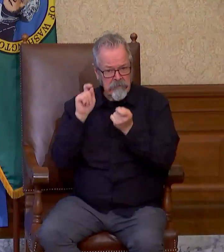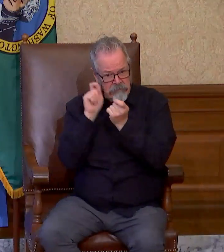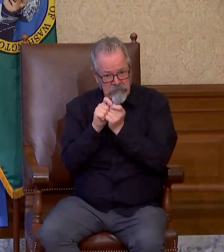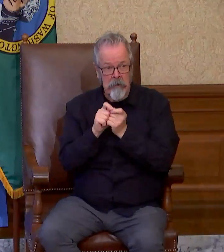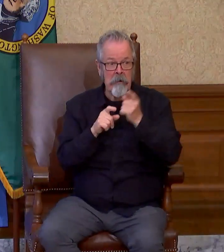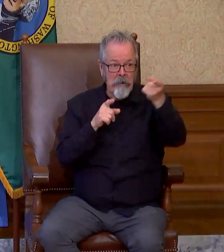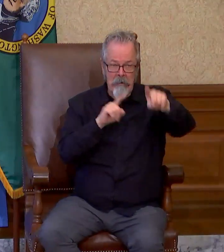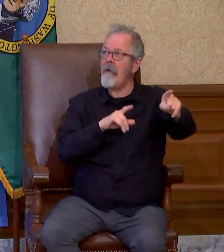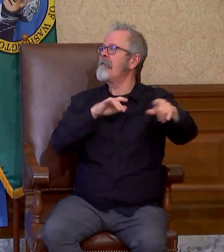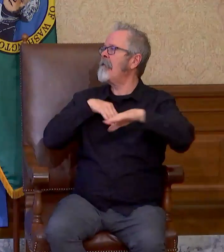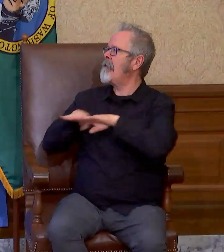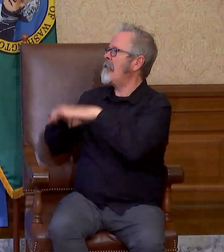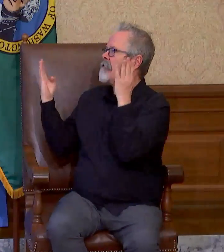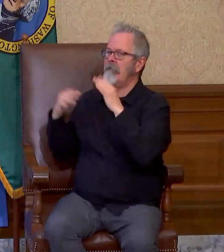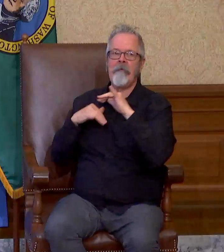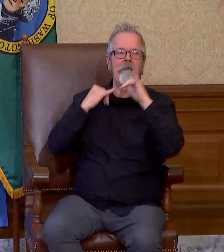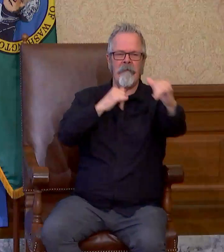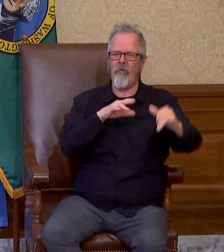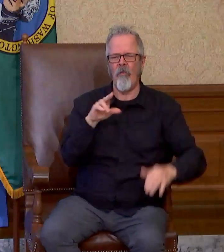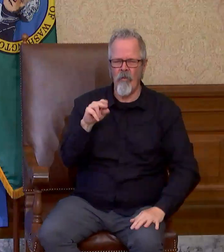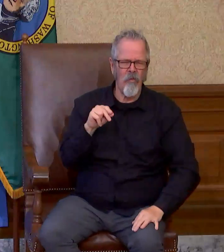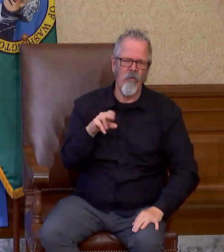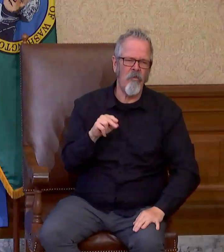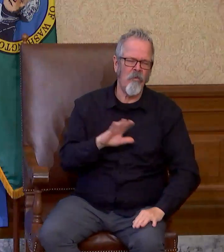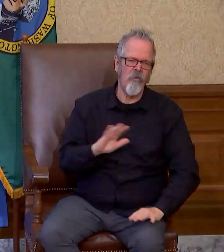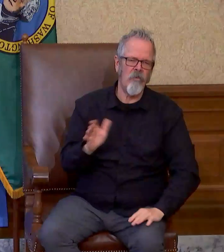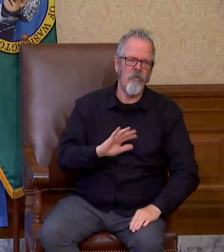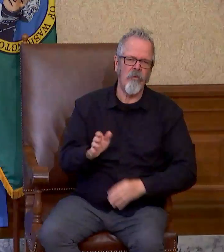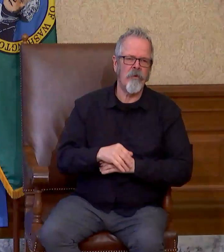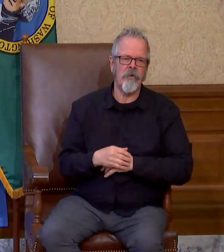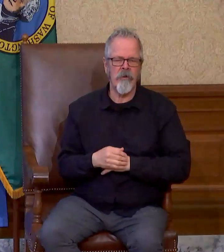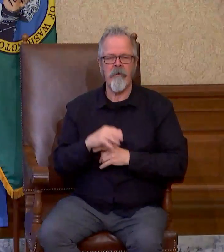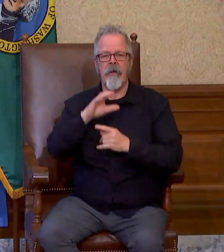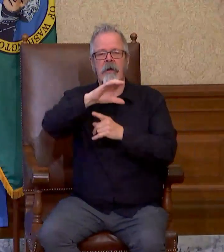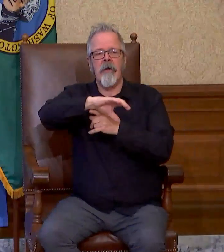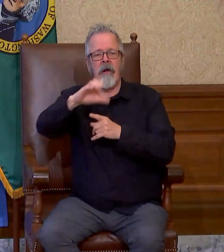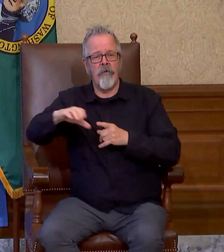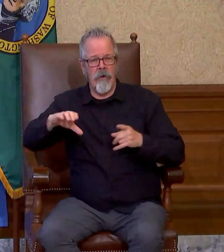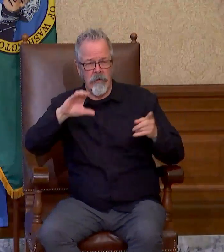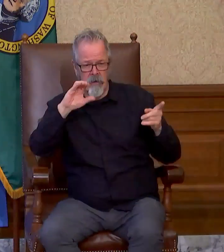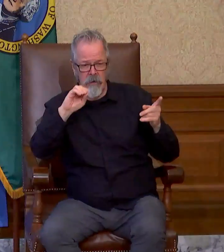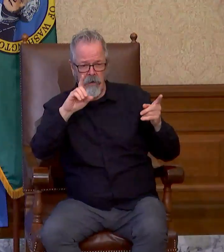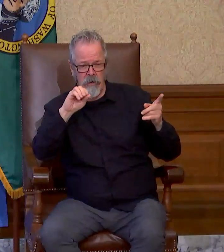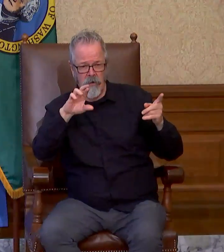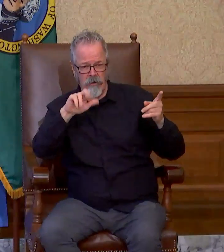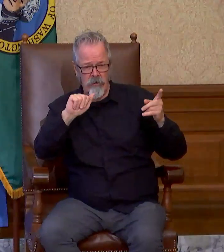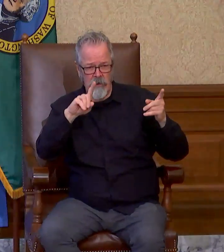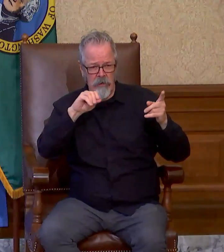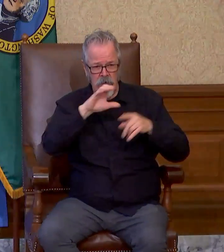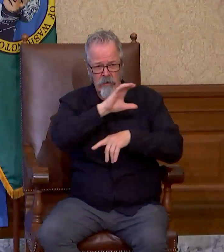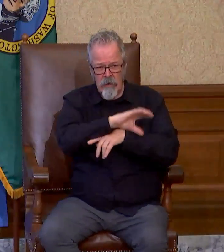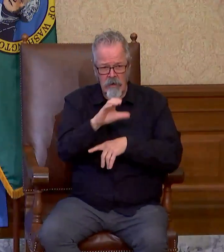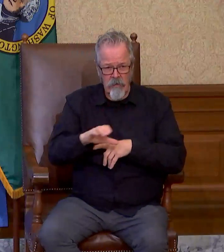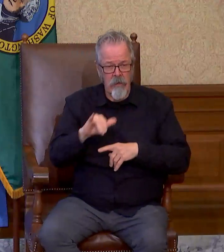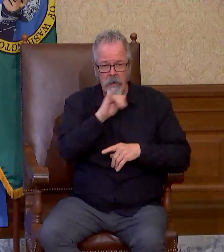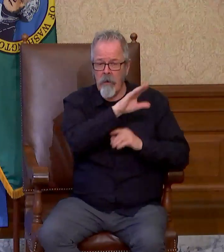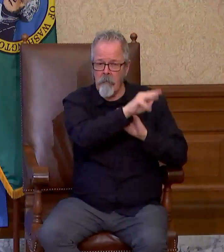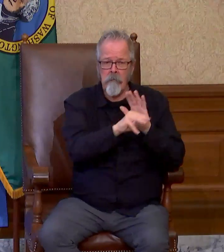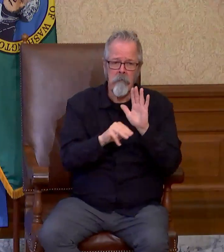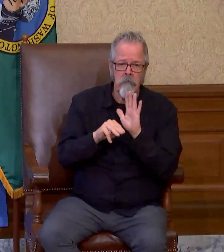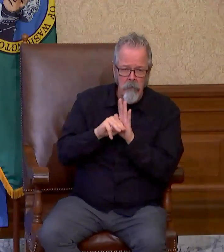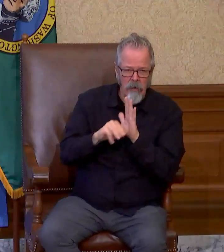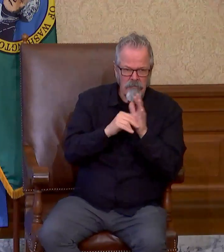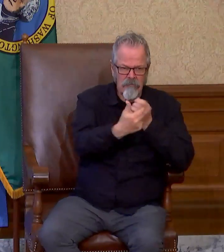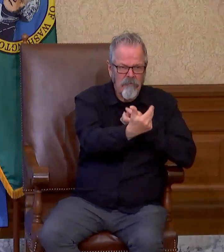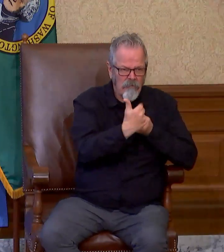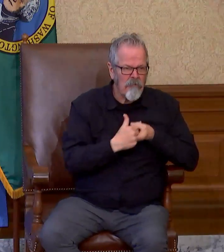we're making good decisions based on Washington data and Washington science and Washington's health. As far as the California beaches, I know